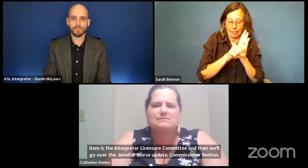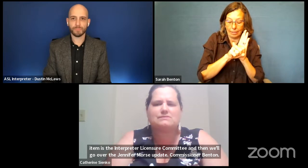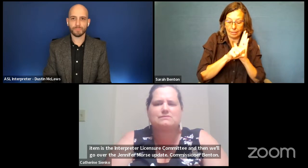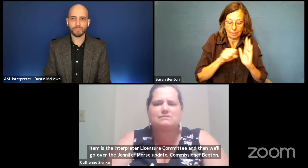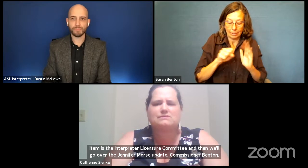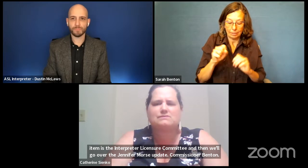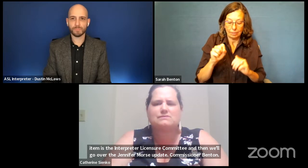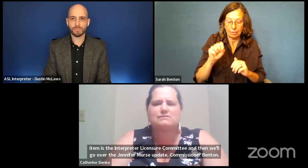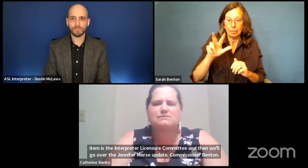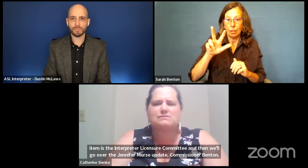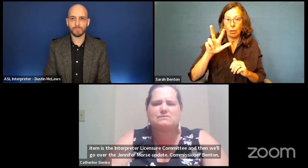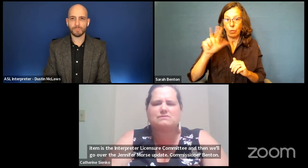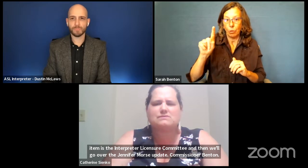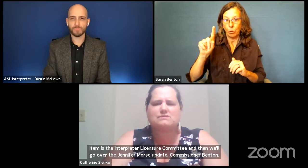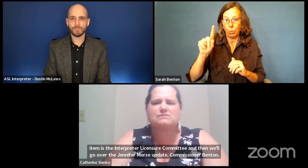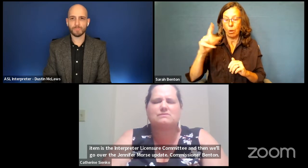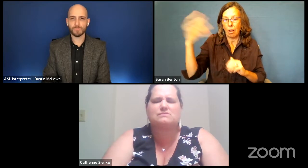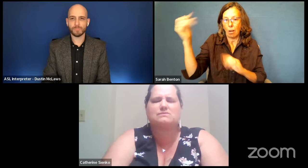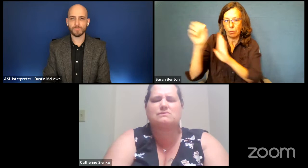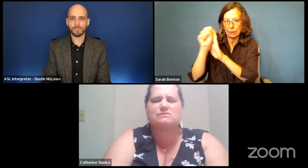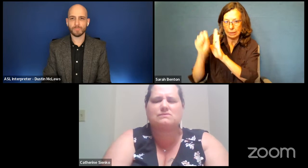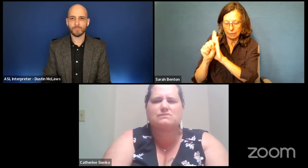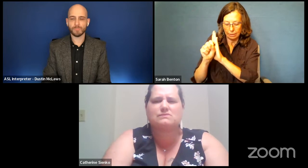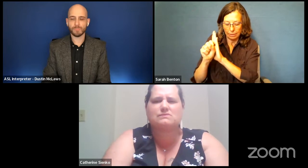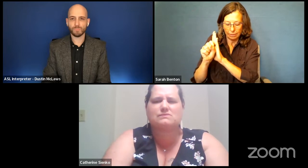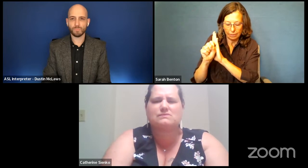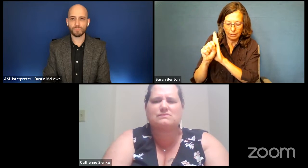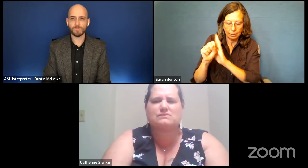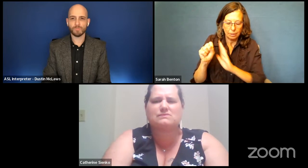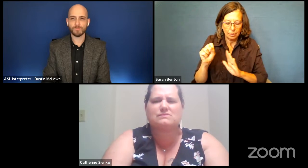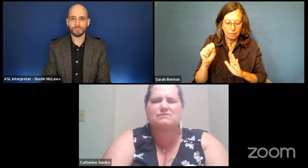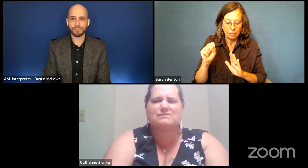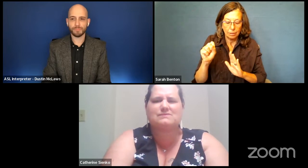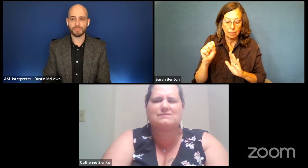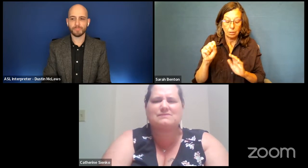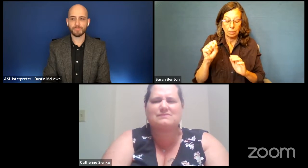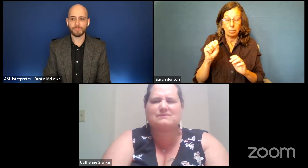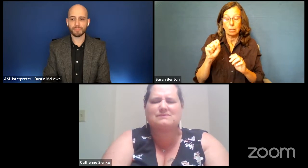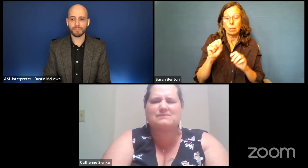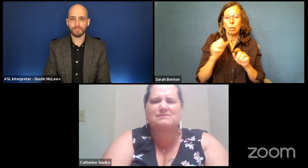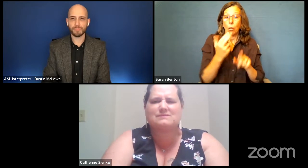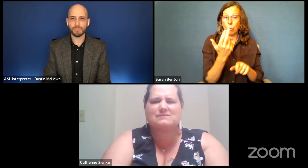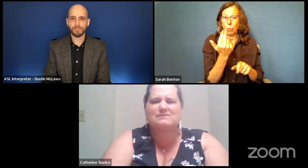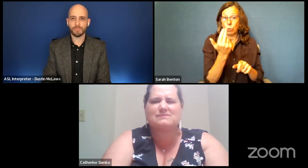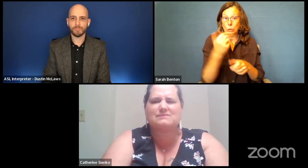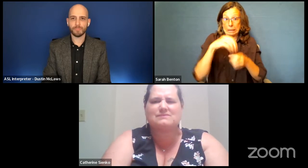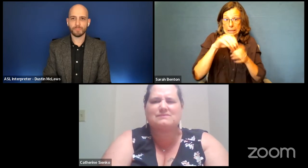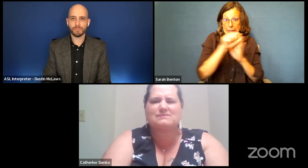and 13 were in-state applications, and 31 were out-of-state applications.